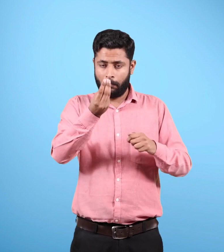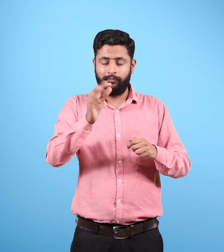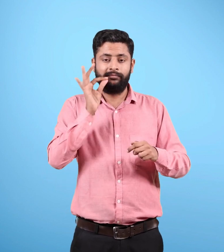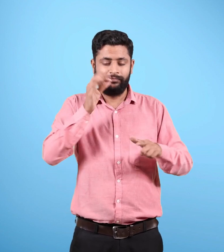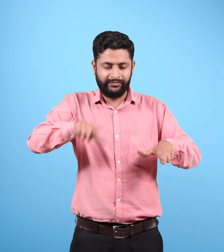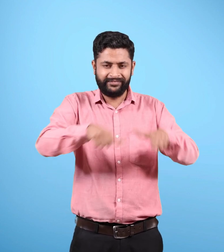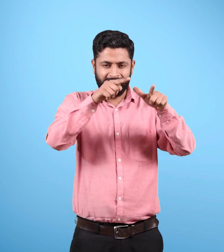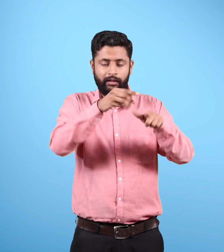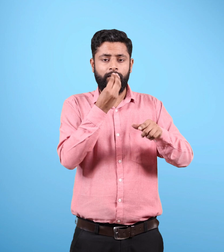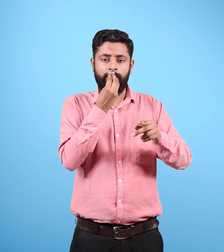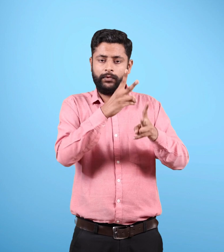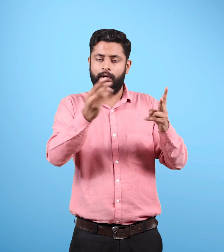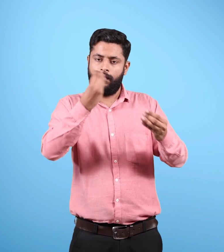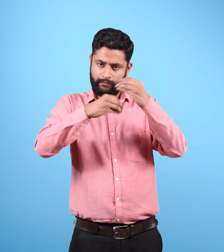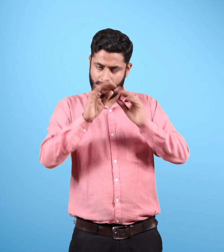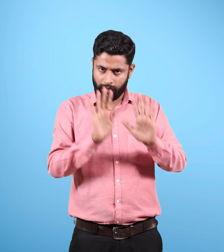We eat fruits of some plants.